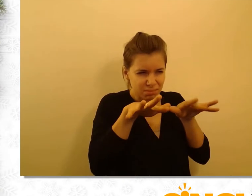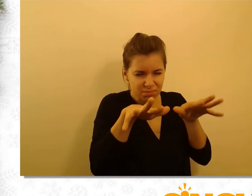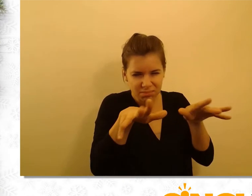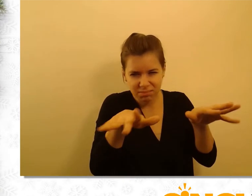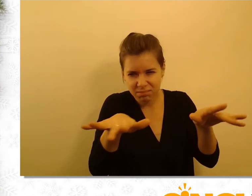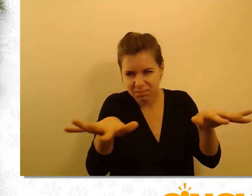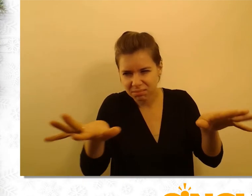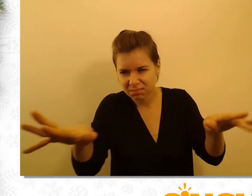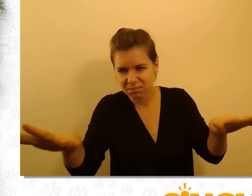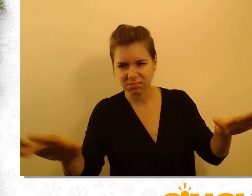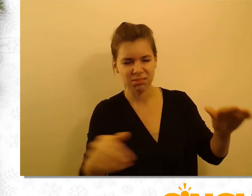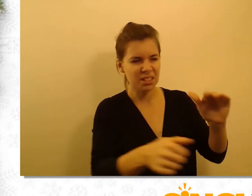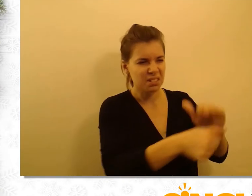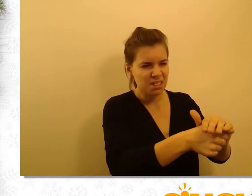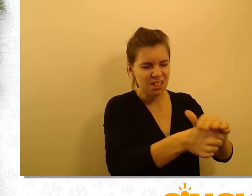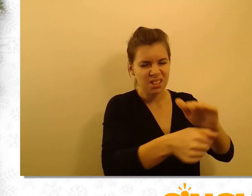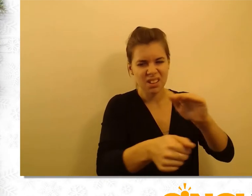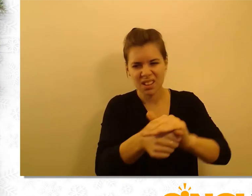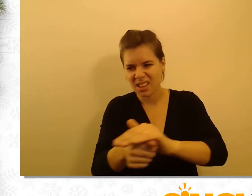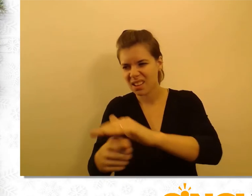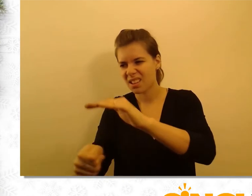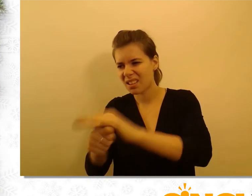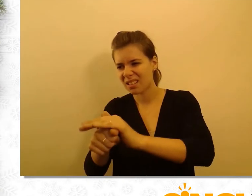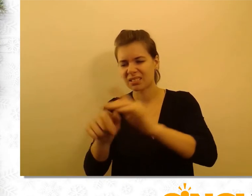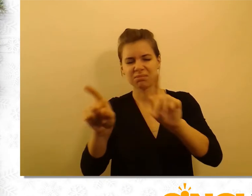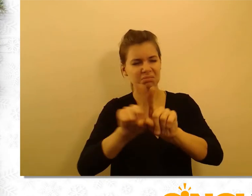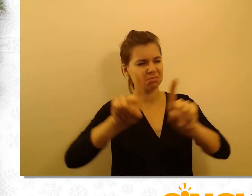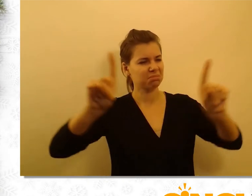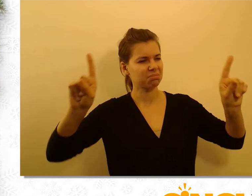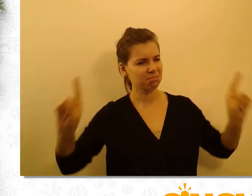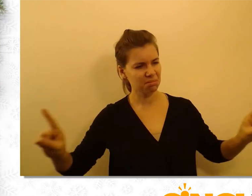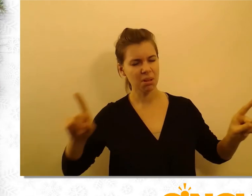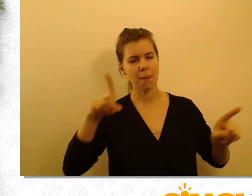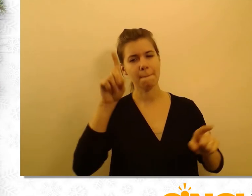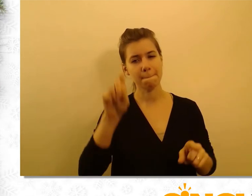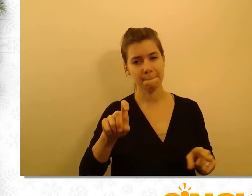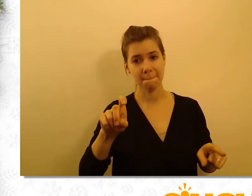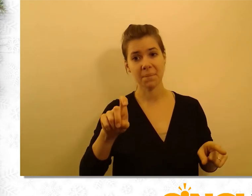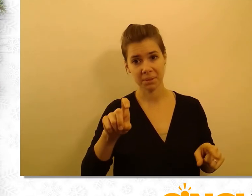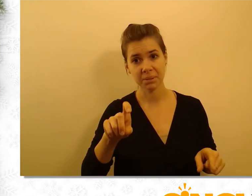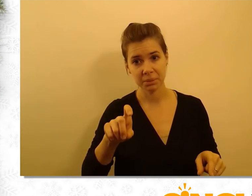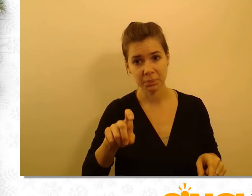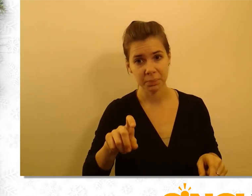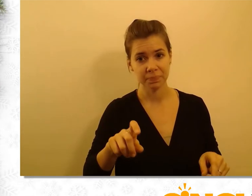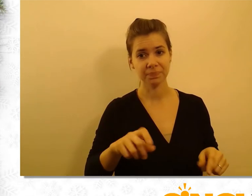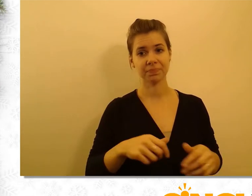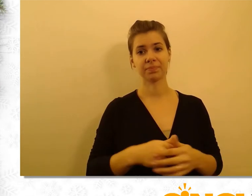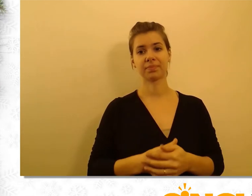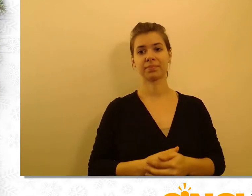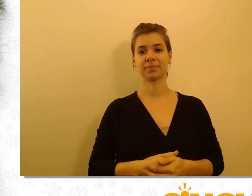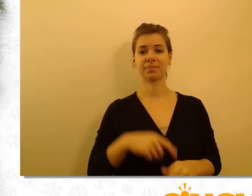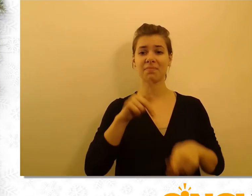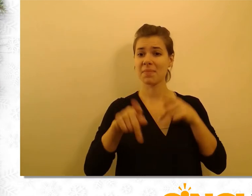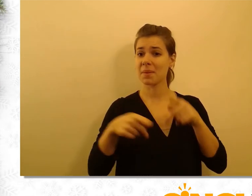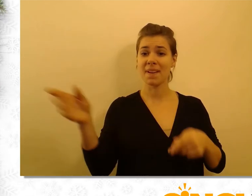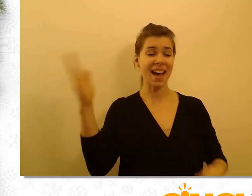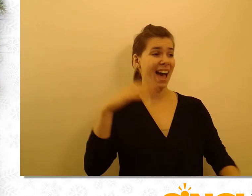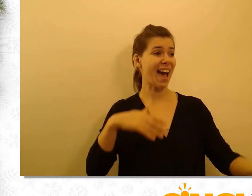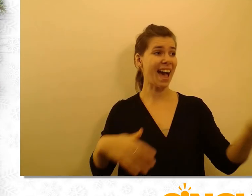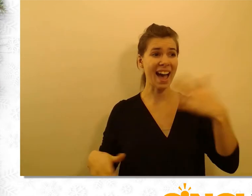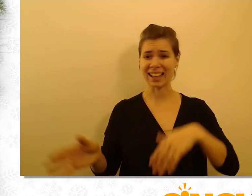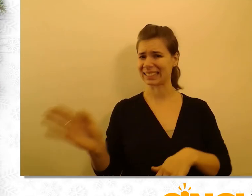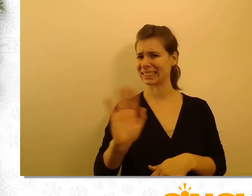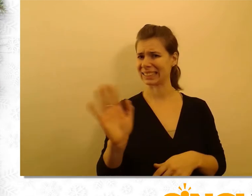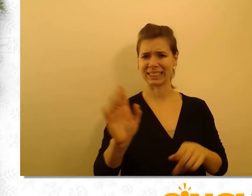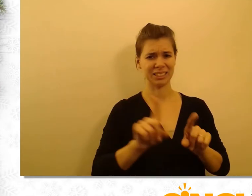COVID-19 keeps us in quarantine. Keep your social distance or shelter in